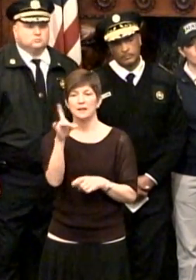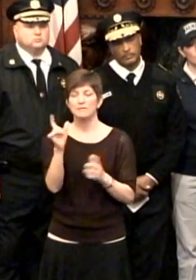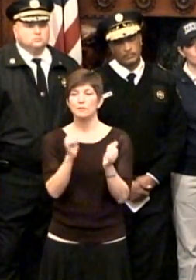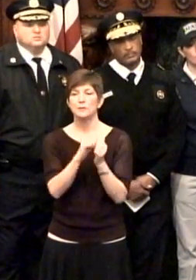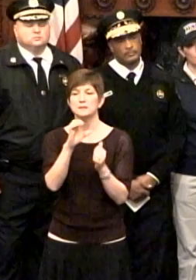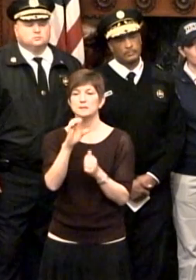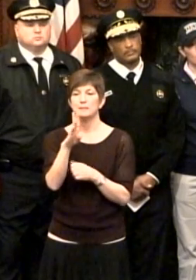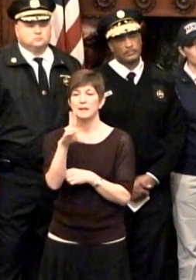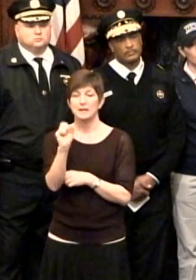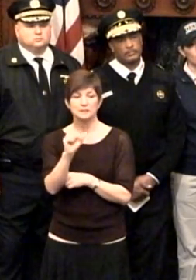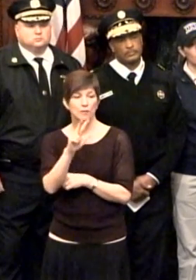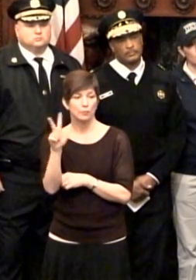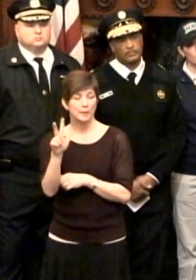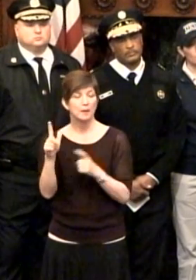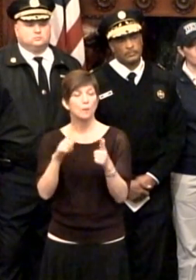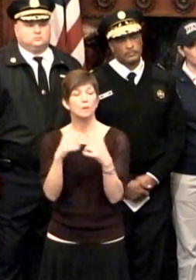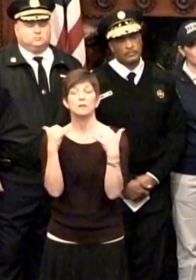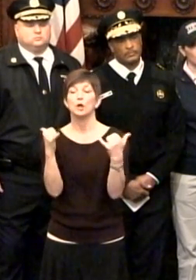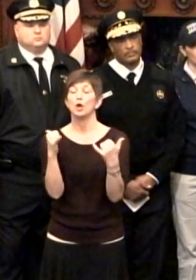Got it.